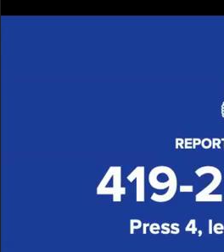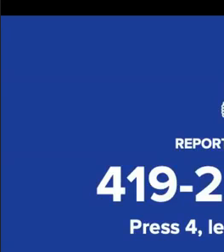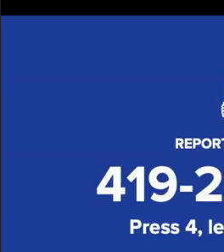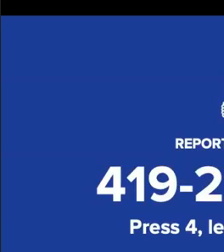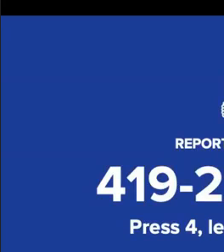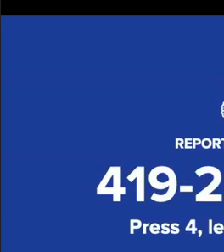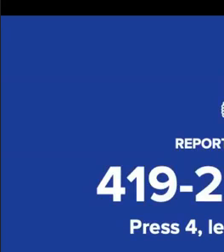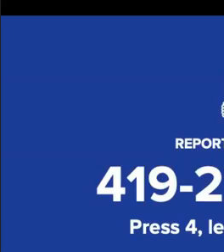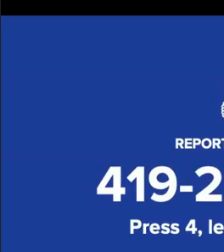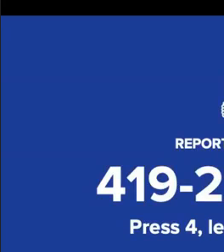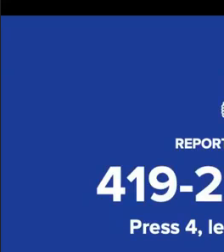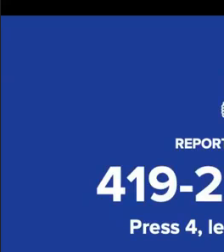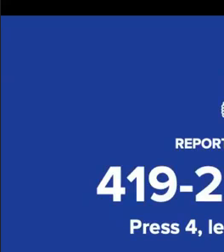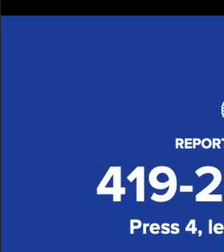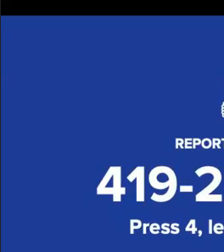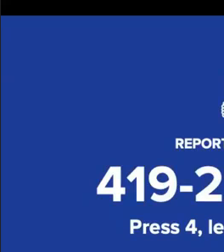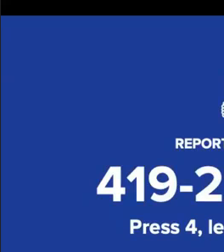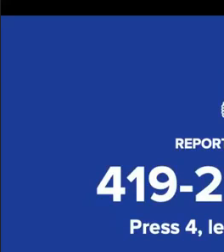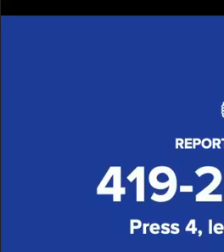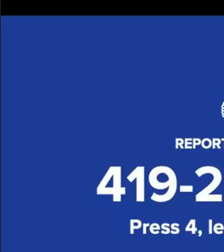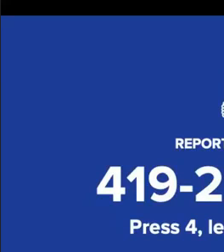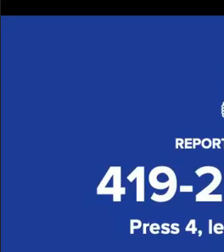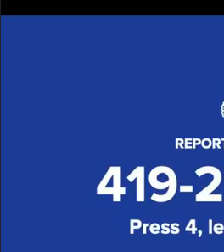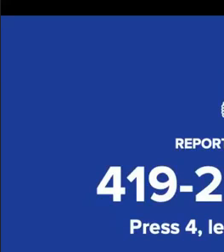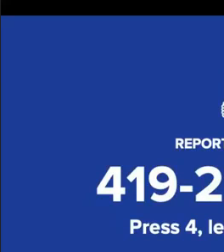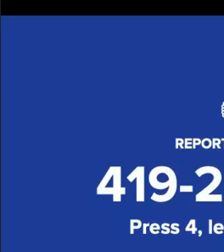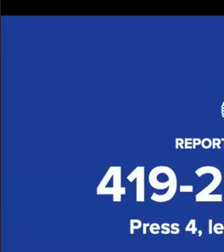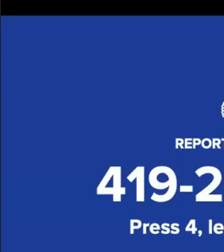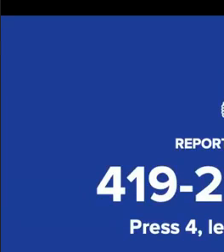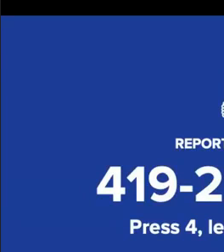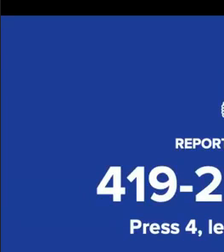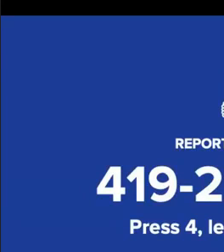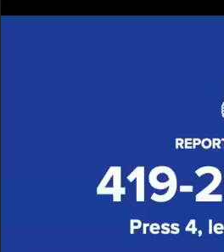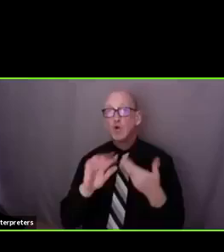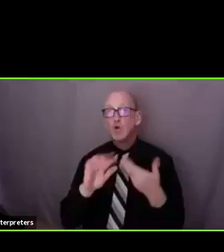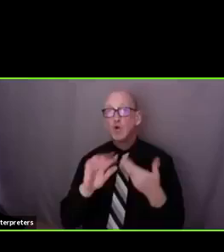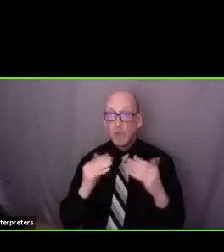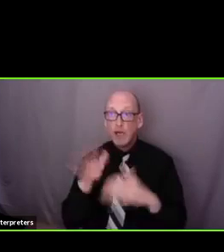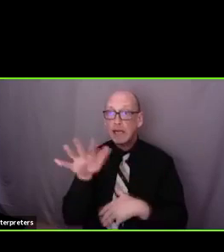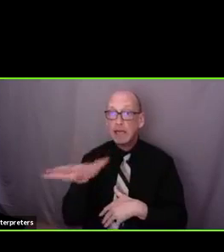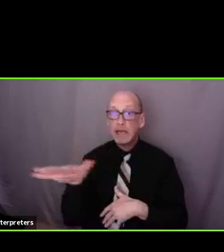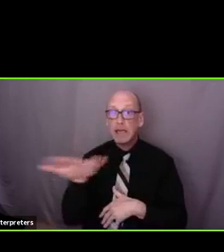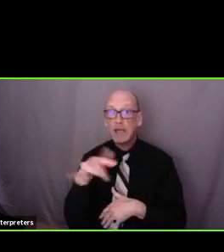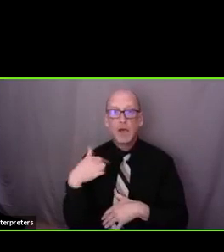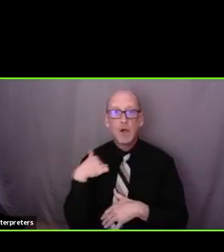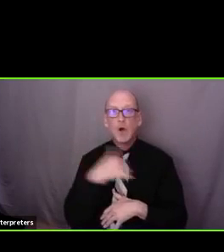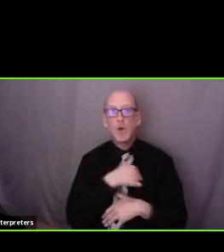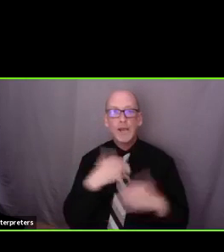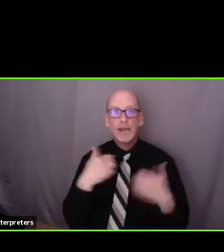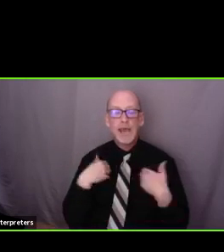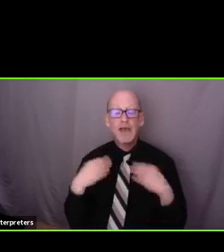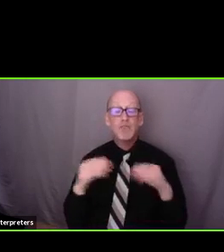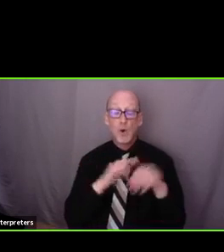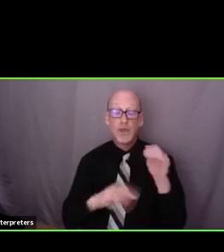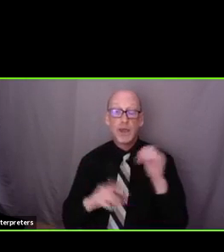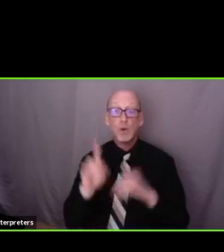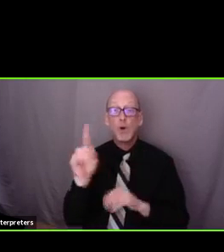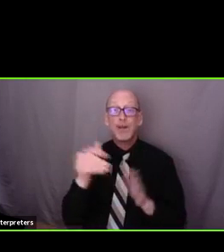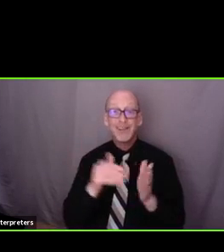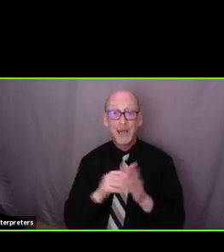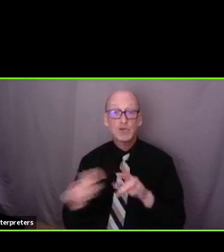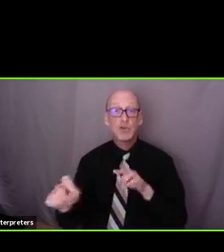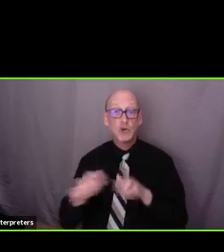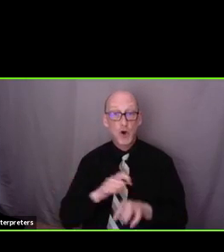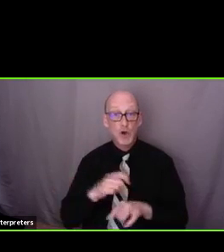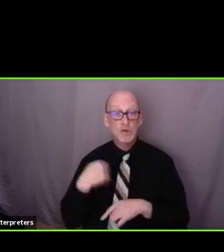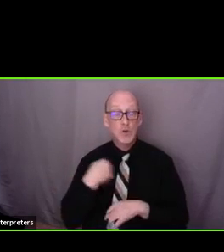up on it. And again, thank you to the community. We had well over 1,000 calls as we were looking at essential and